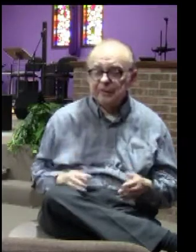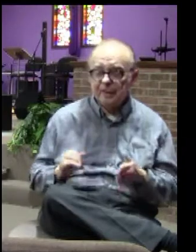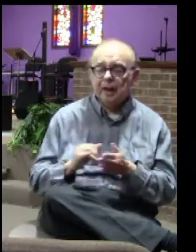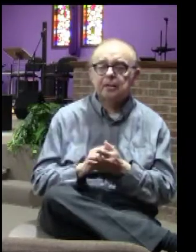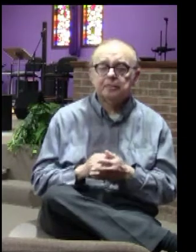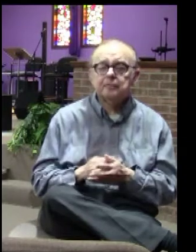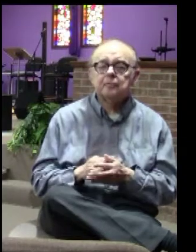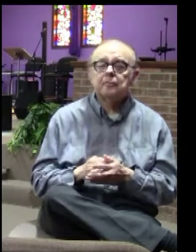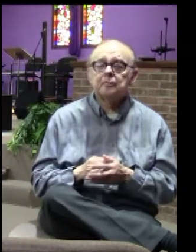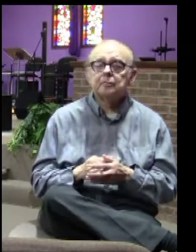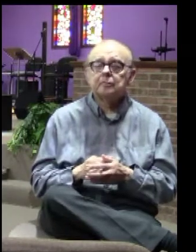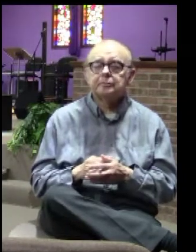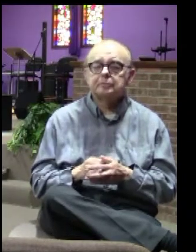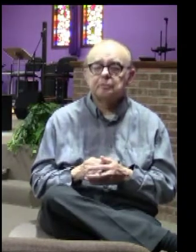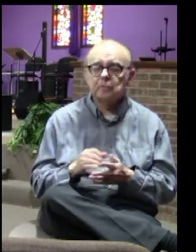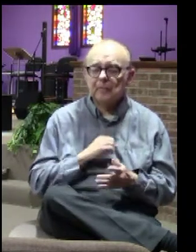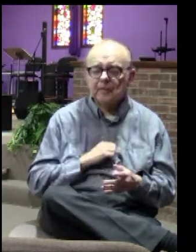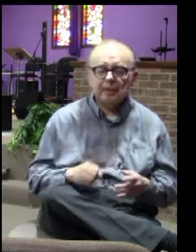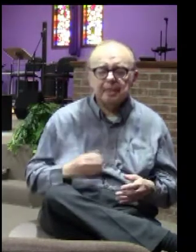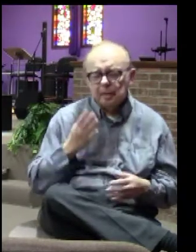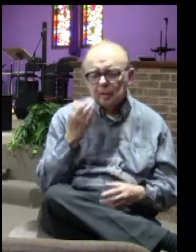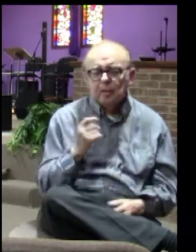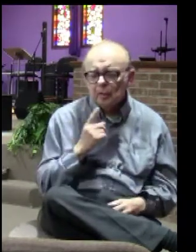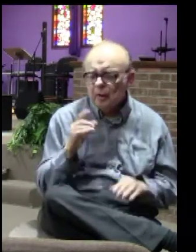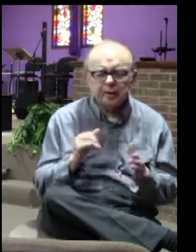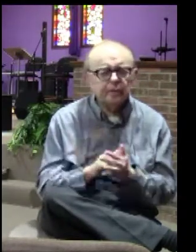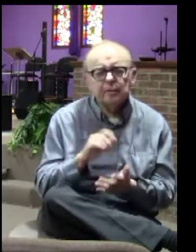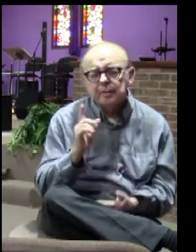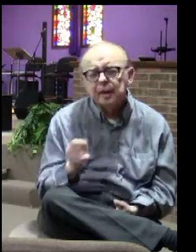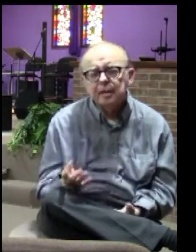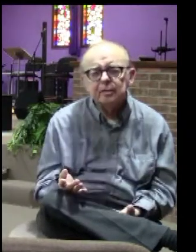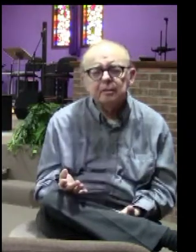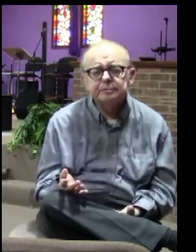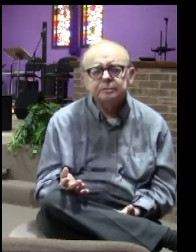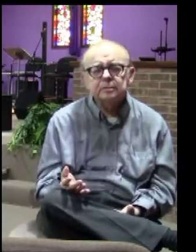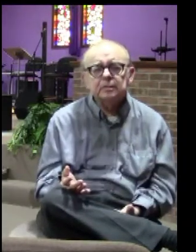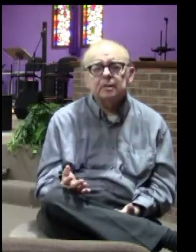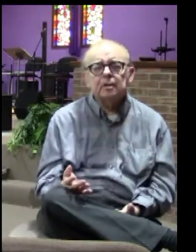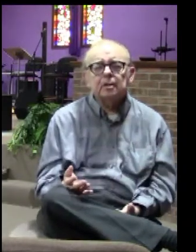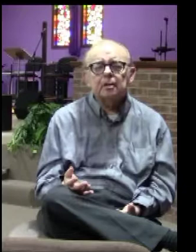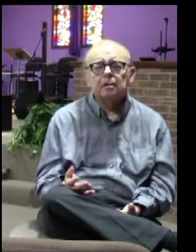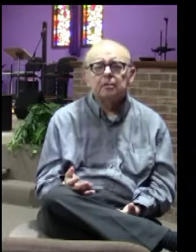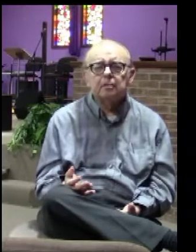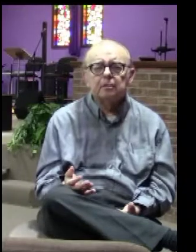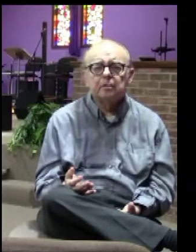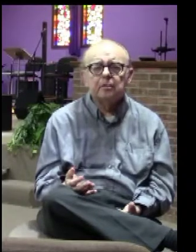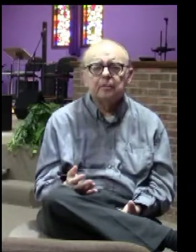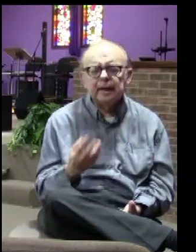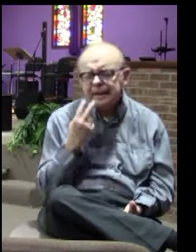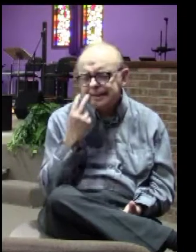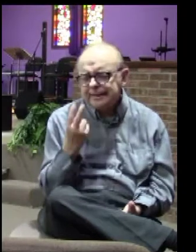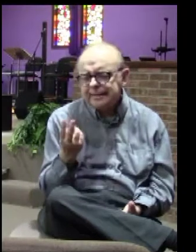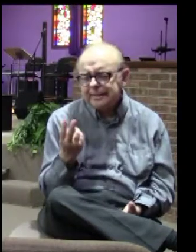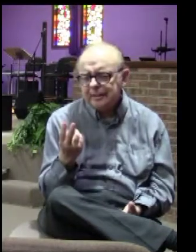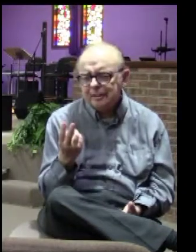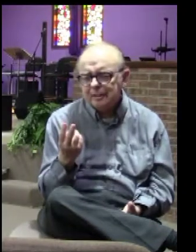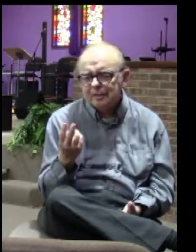Samson, why are you doing this? You